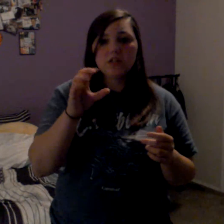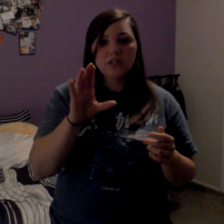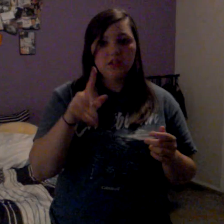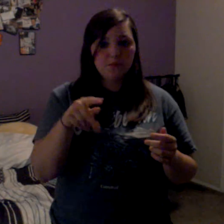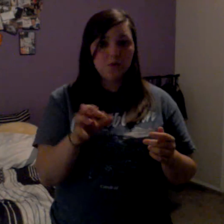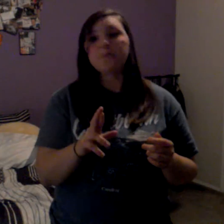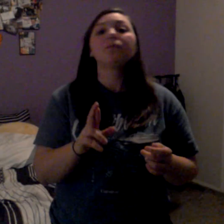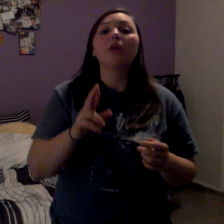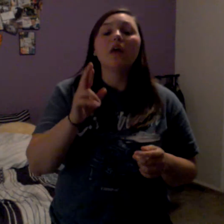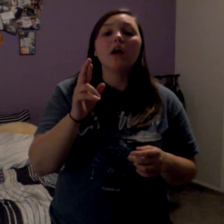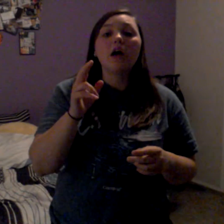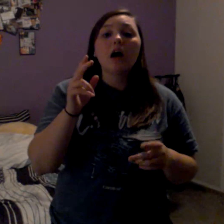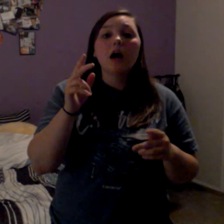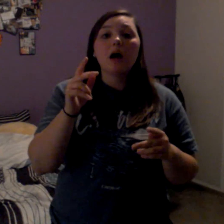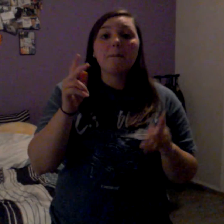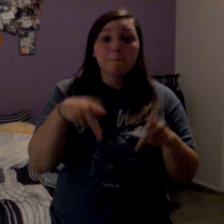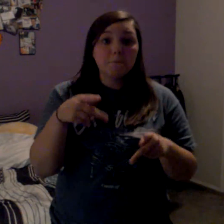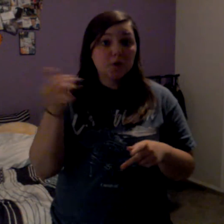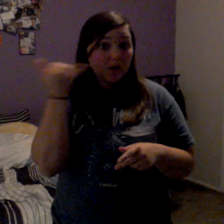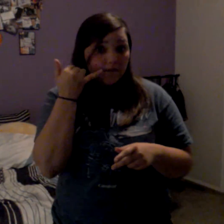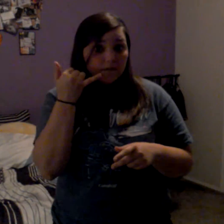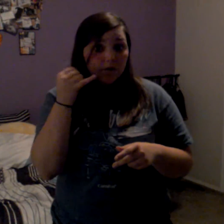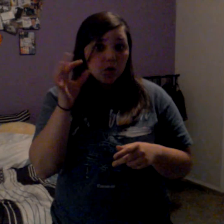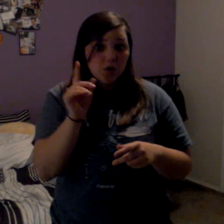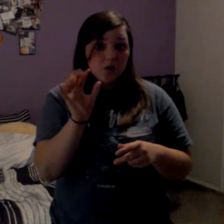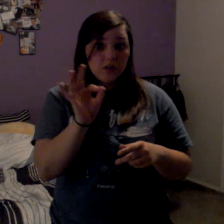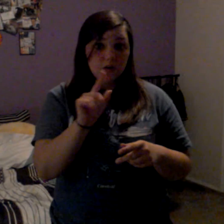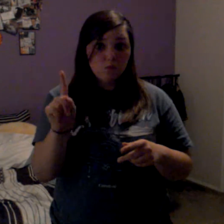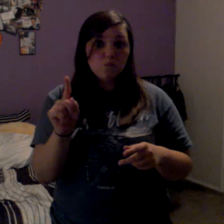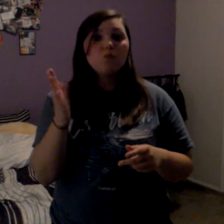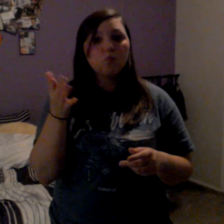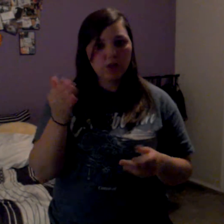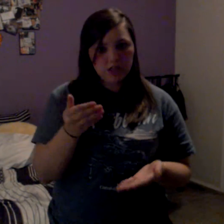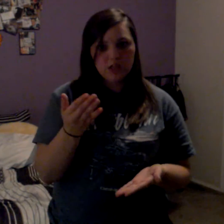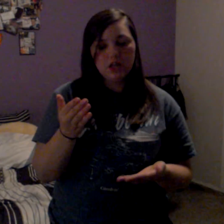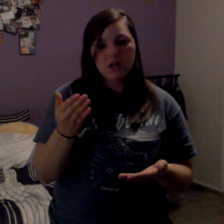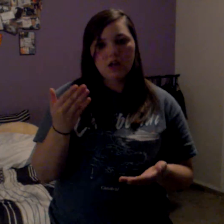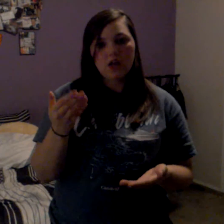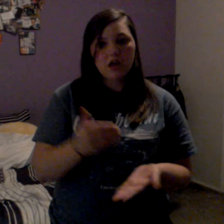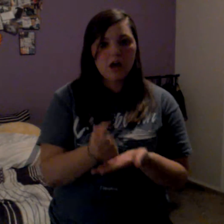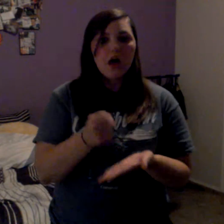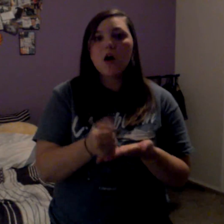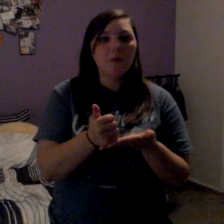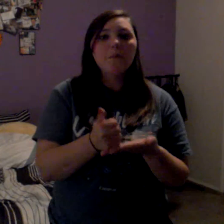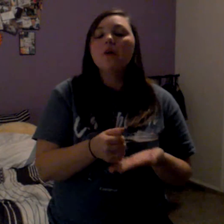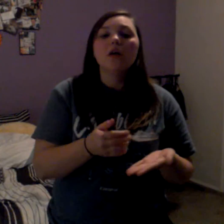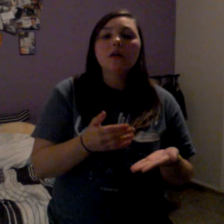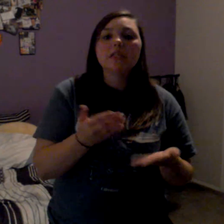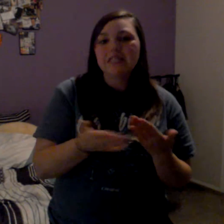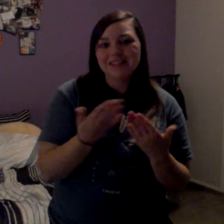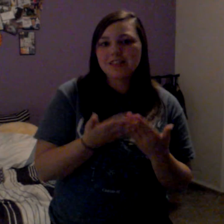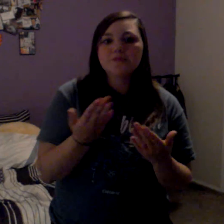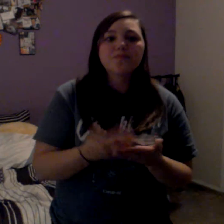do. Position your victim on his back. Check his airways for breathing by putting your ear close to his